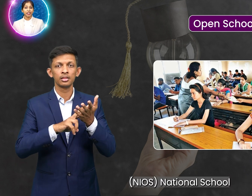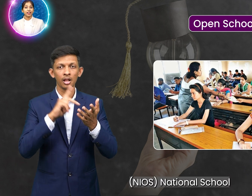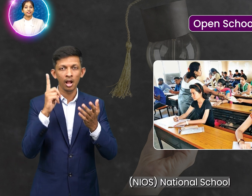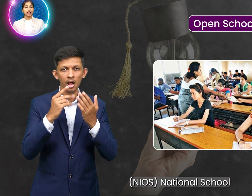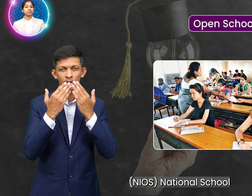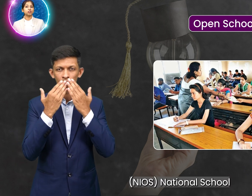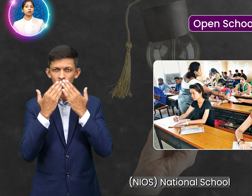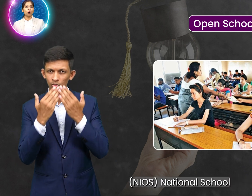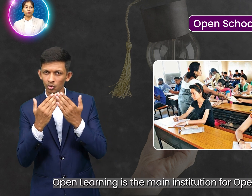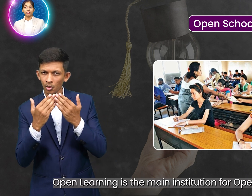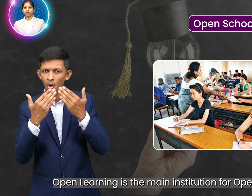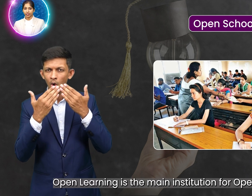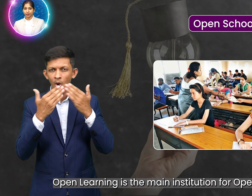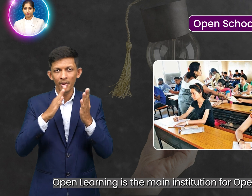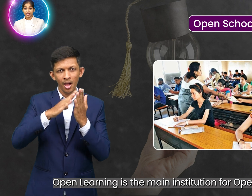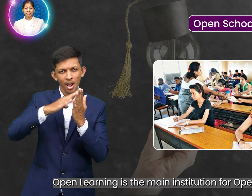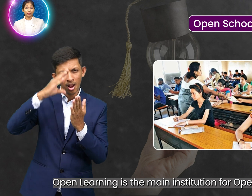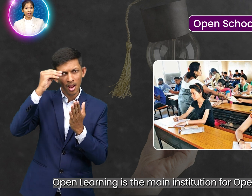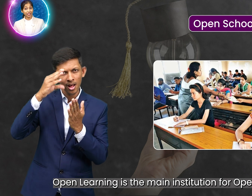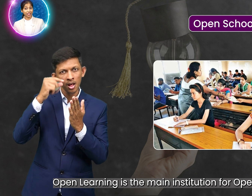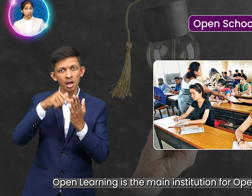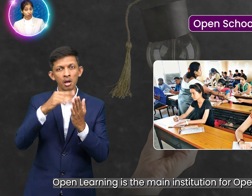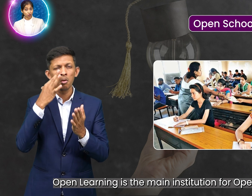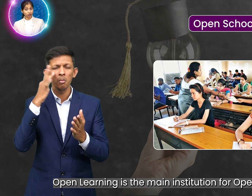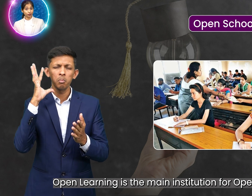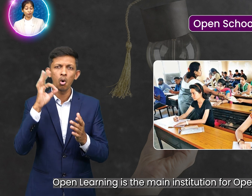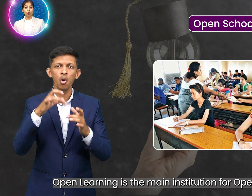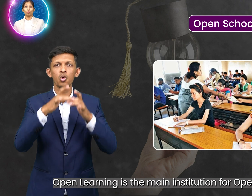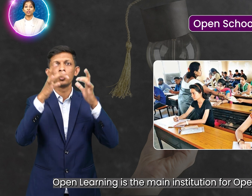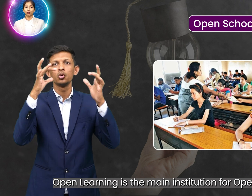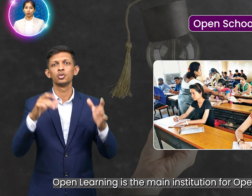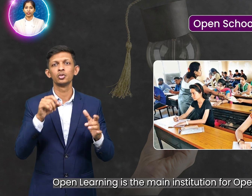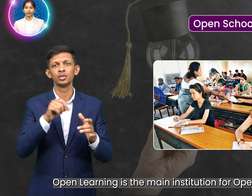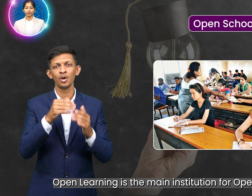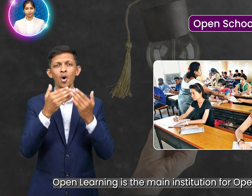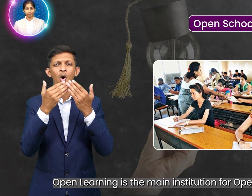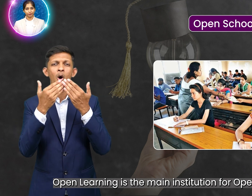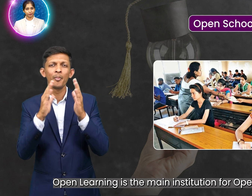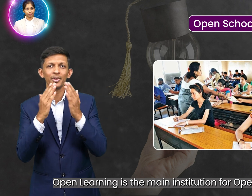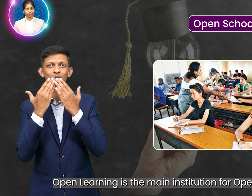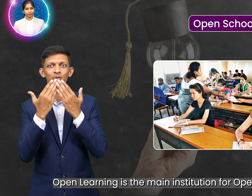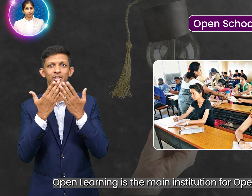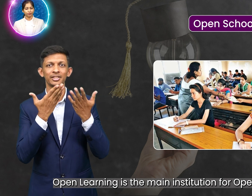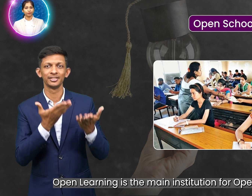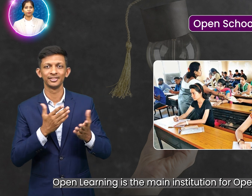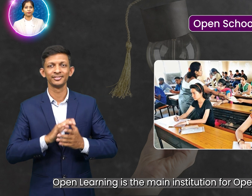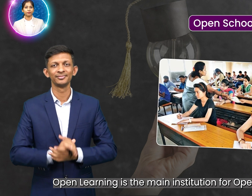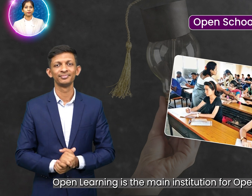NIOS, National School Open Learning, is the main institution for open schooling.